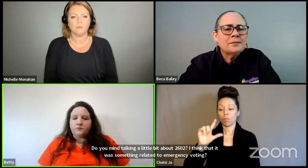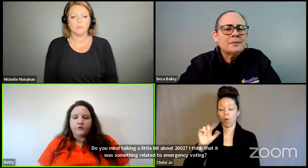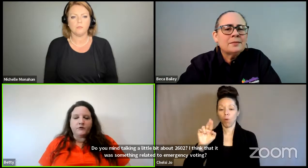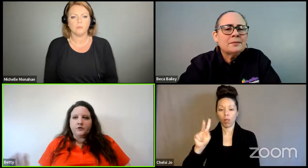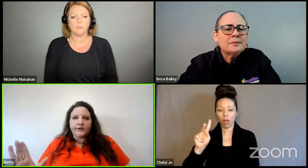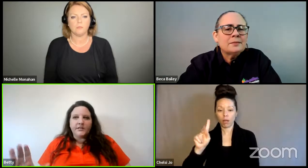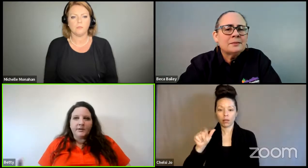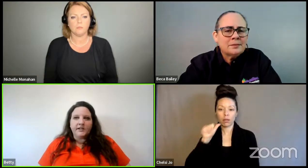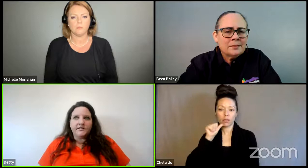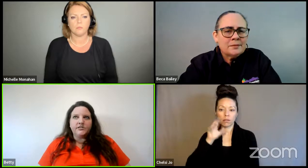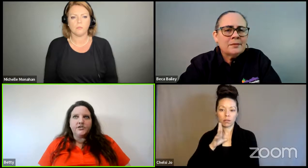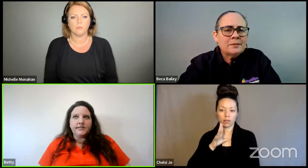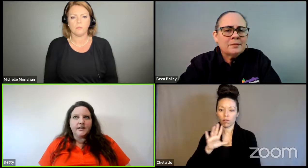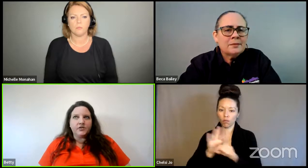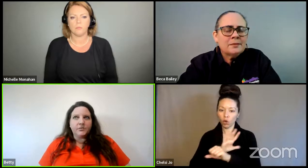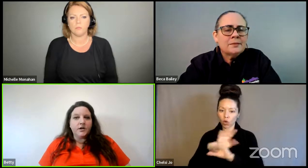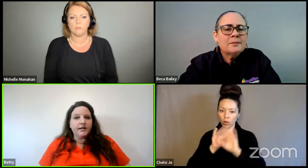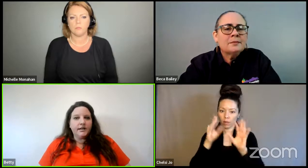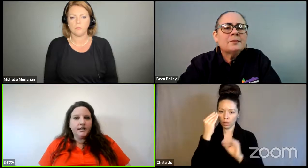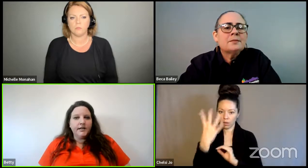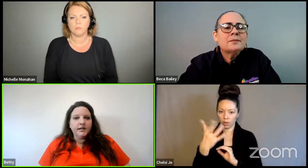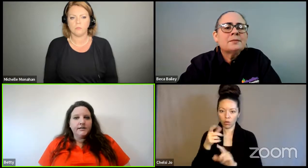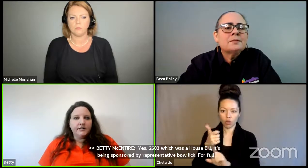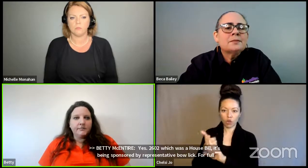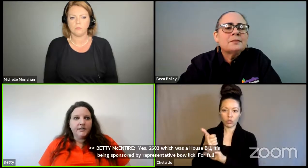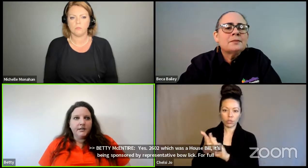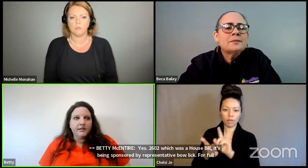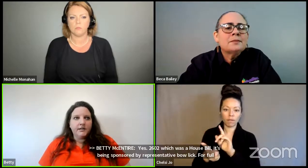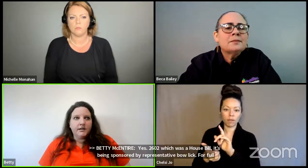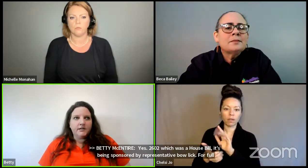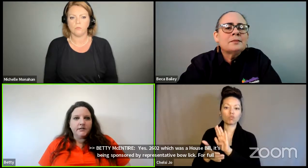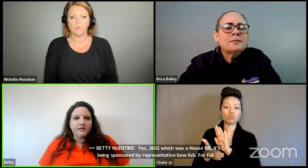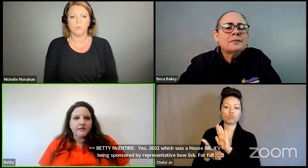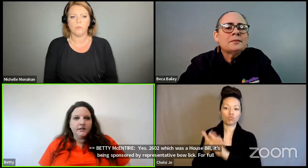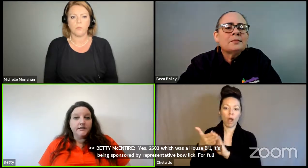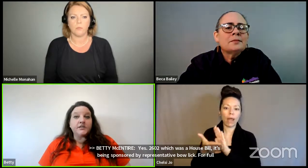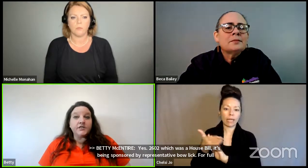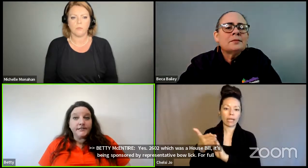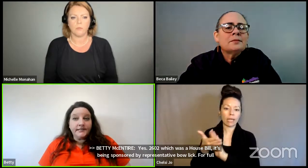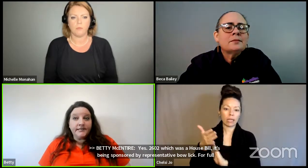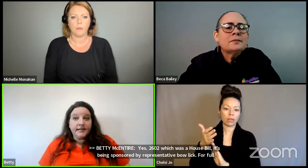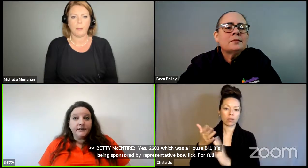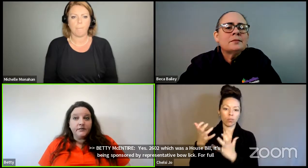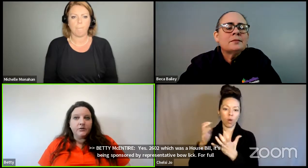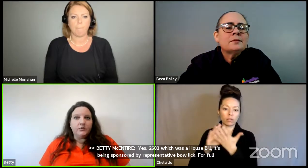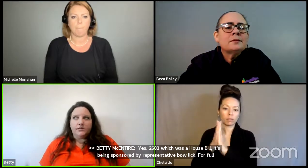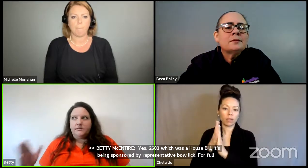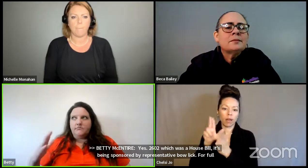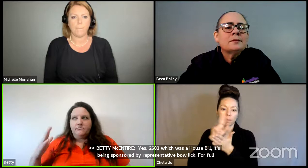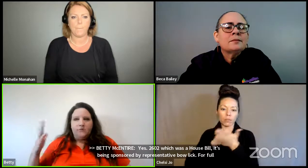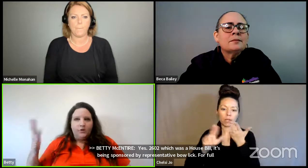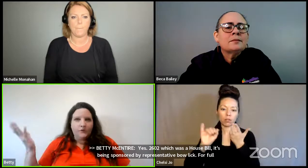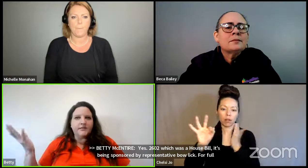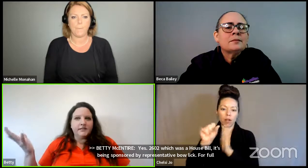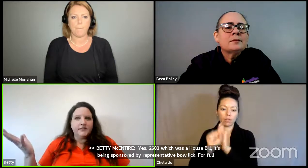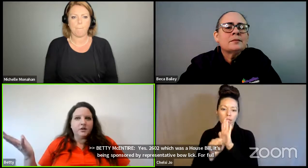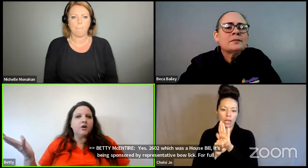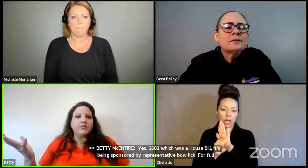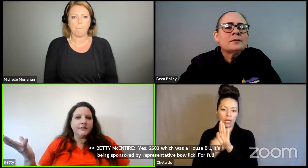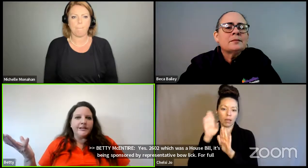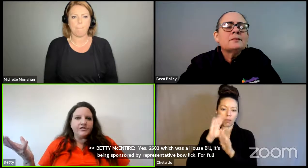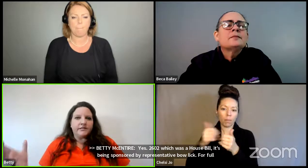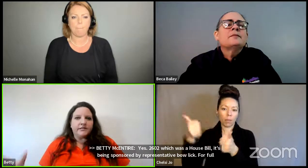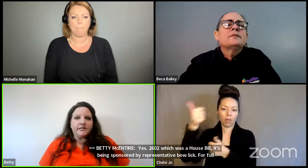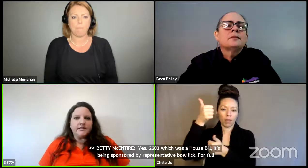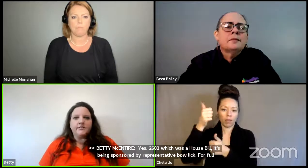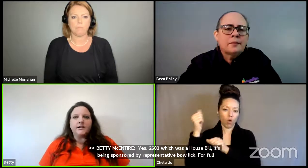just for full transparency, she's actually running to be Secretary of State who oversees